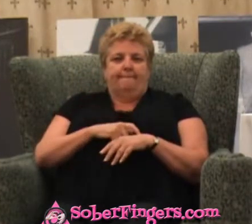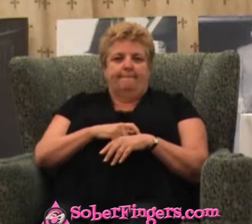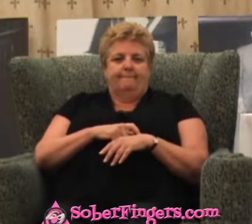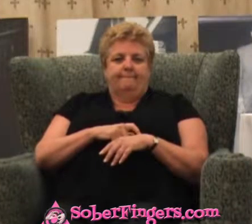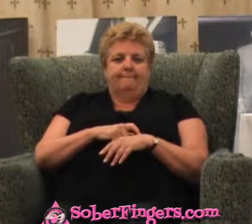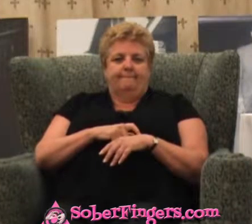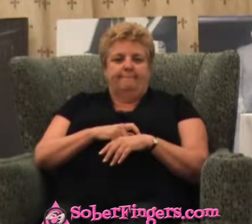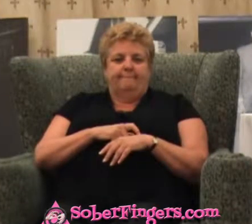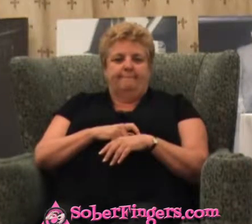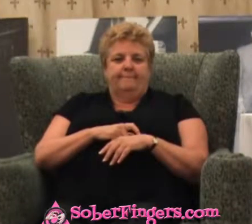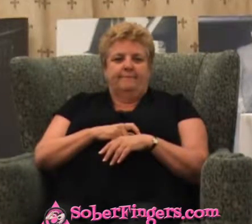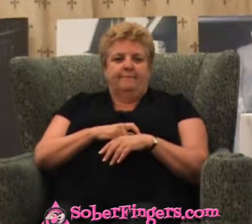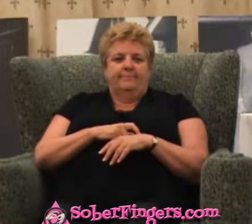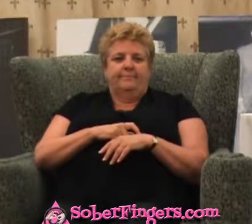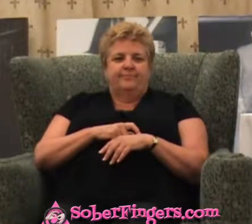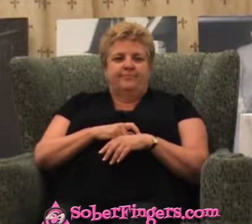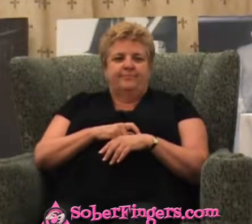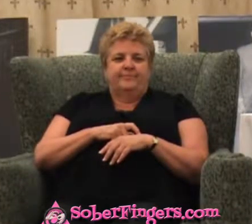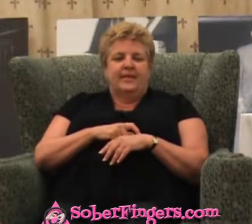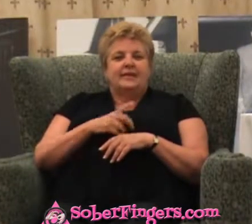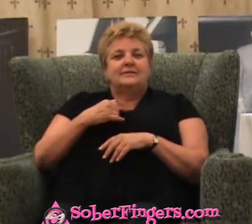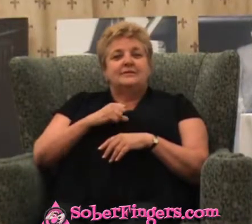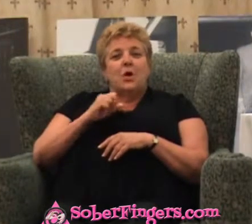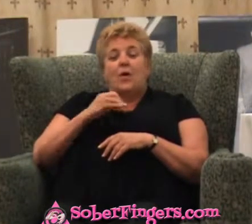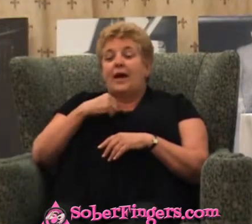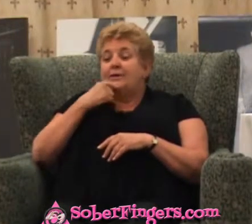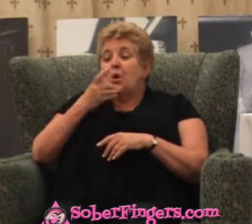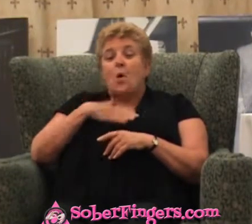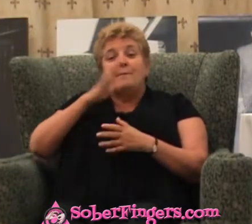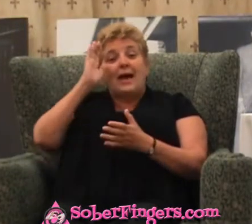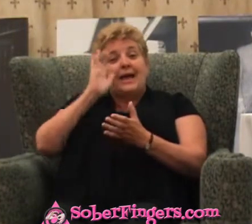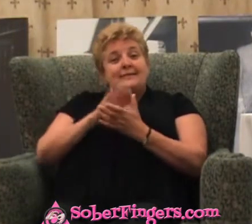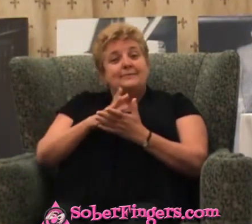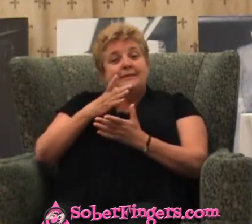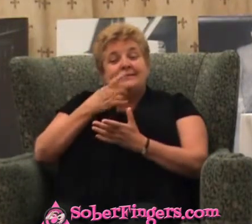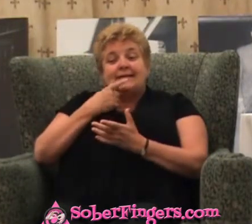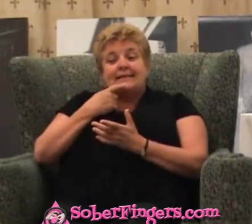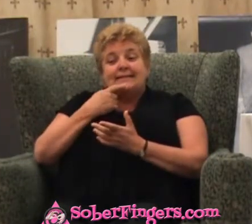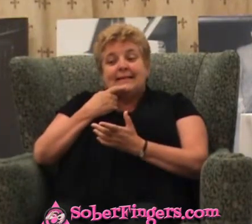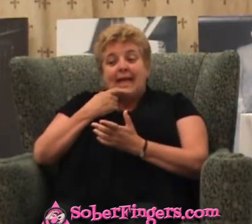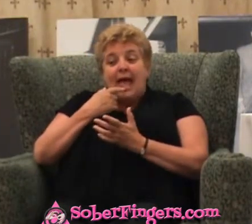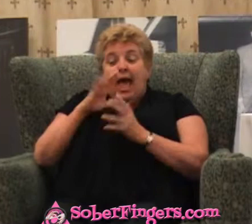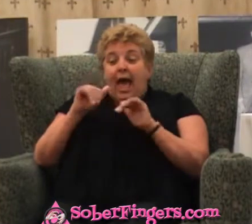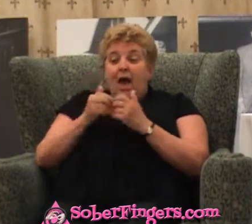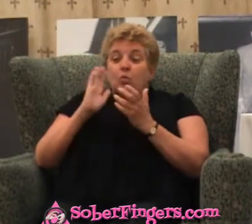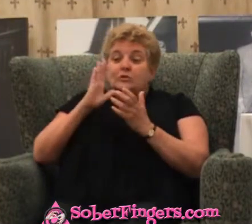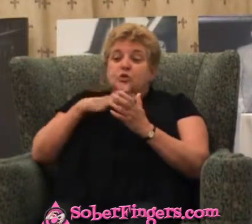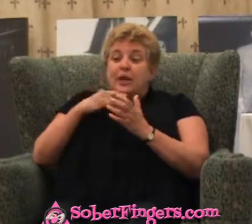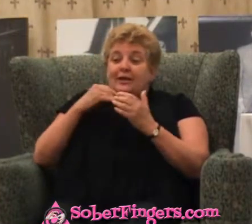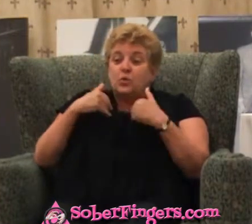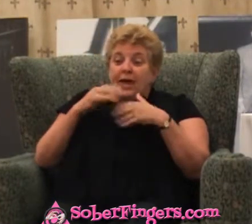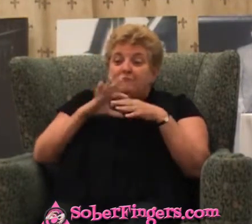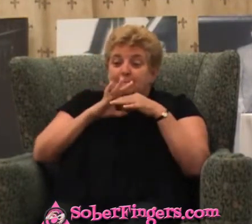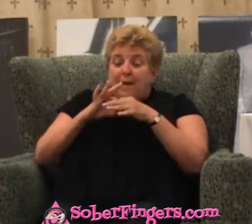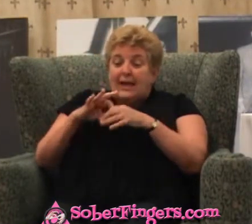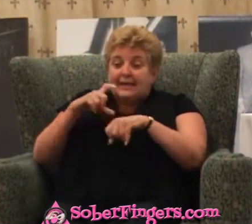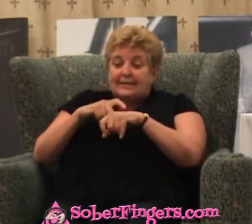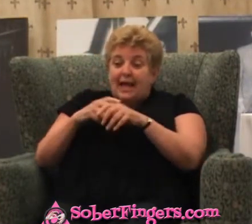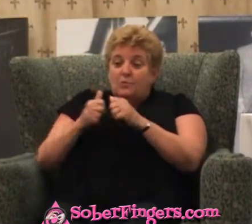bonding time with your children? He said, that sounds like a great idea. He probably didn't have to worry about me and them